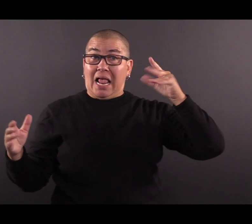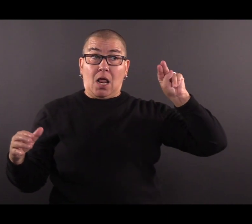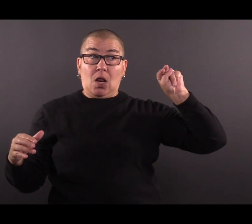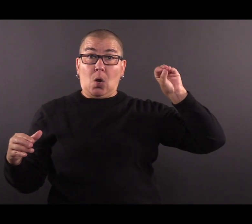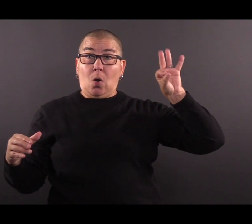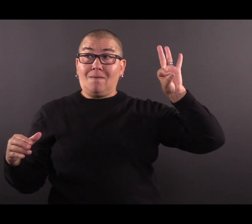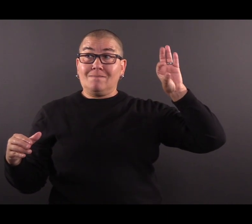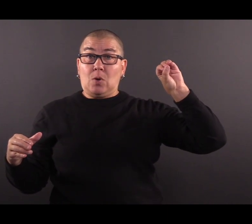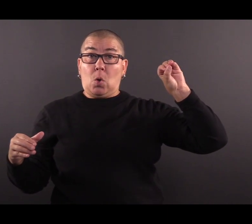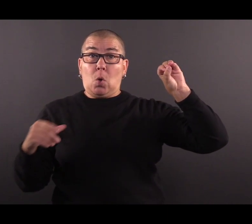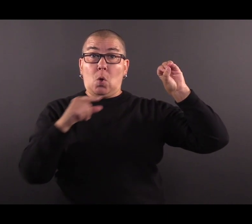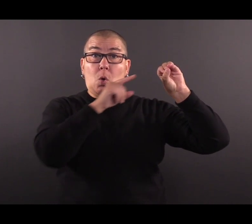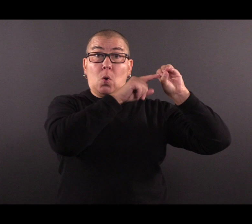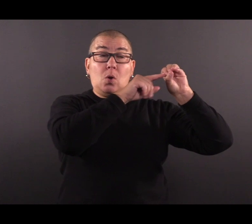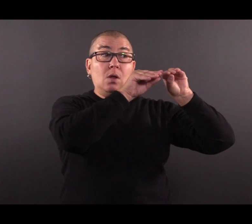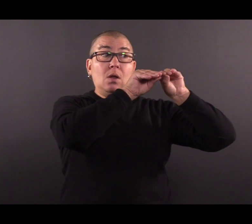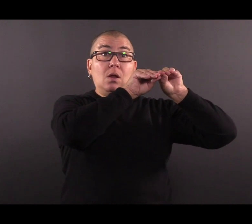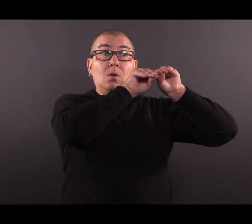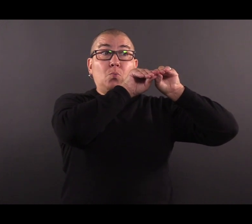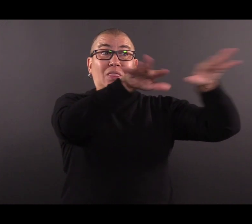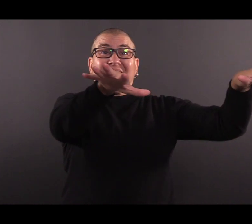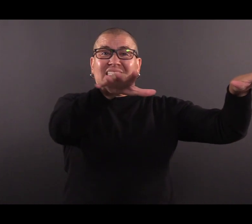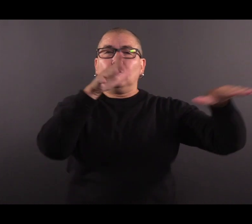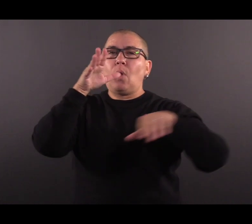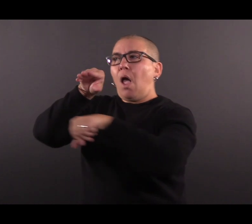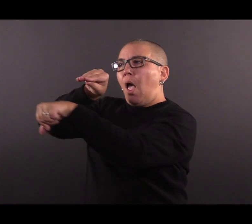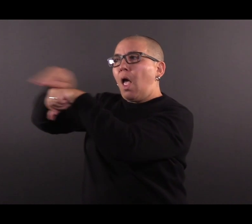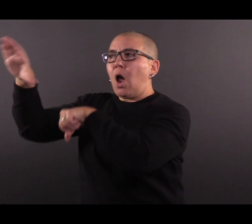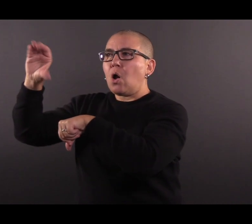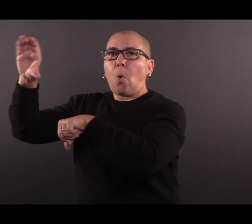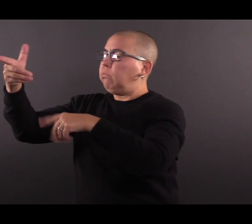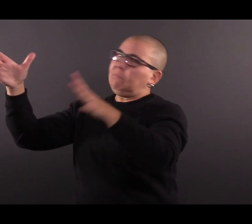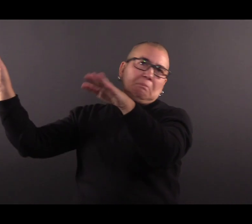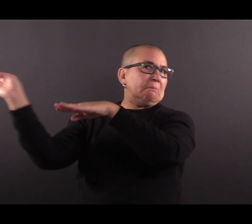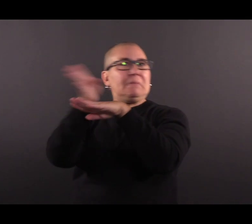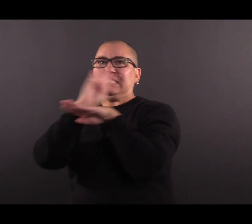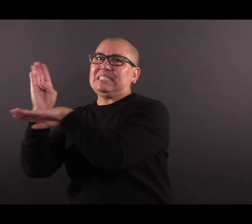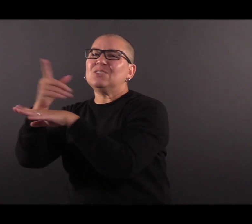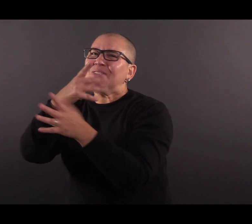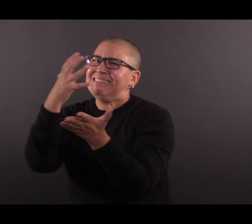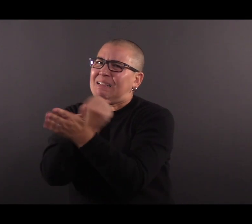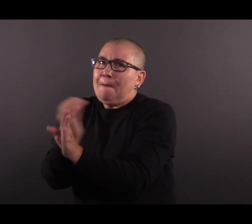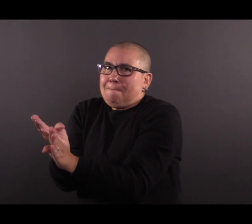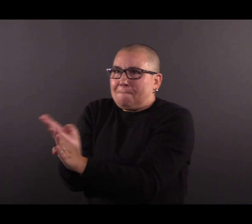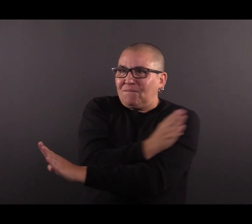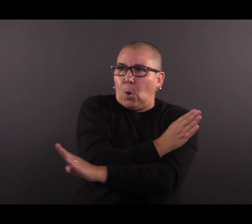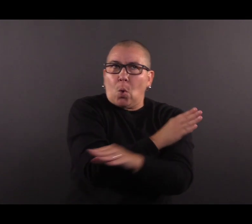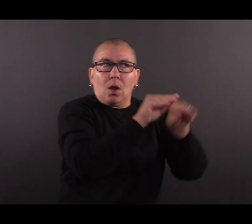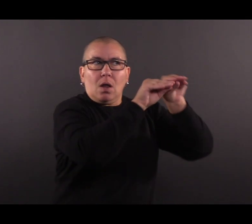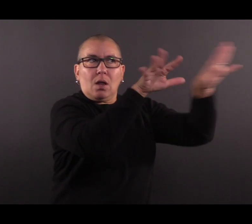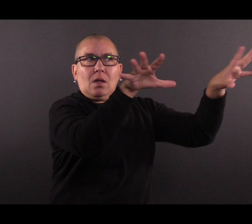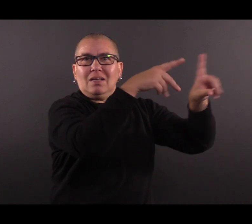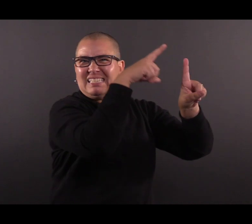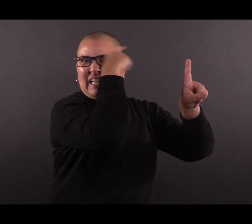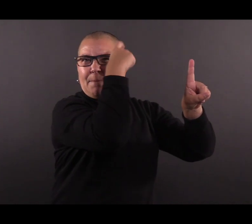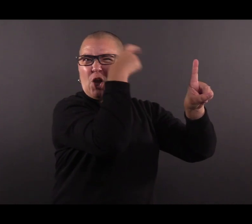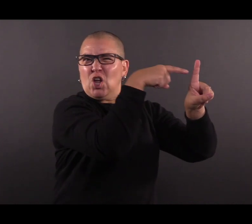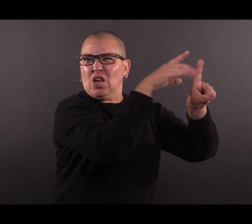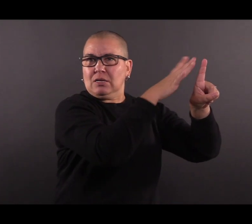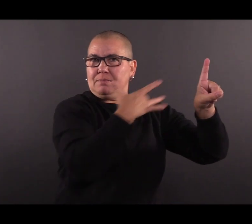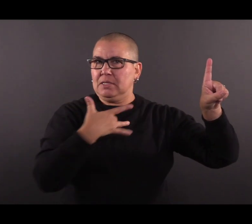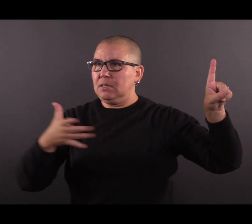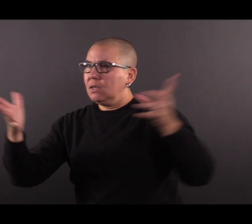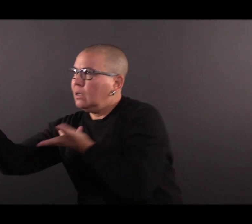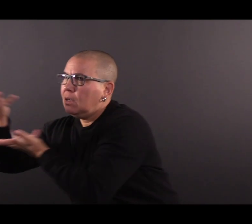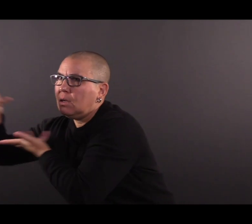the NOFO is released. An application for COC funding is far more likely to be successful